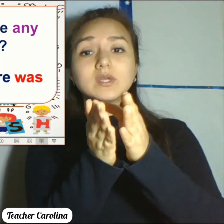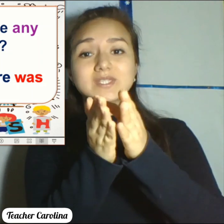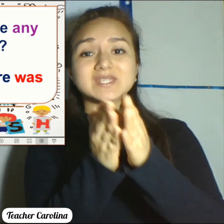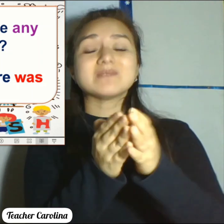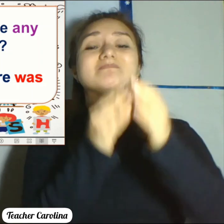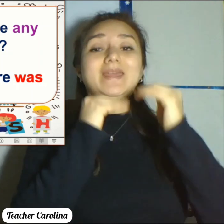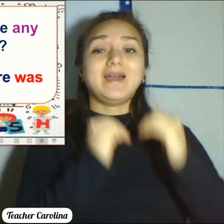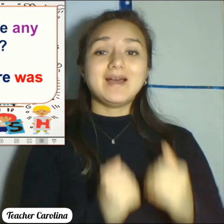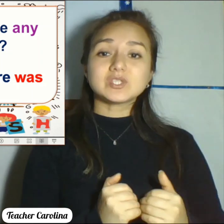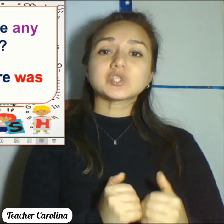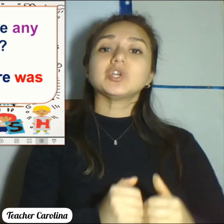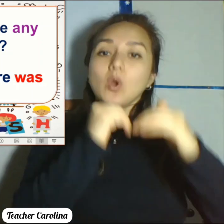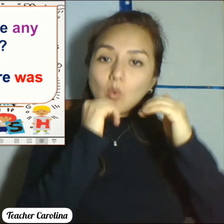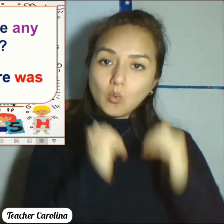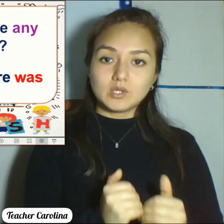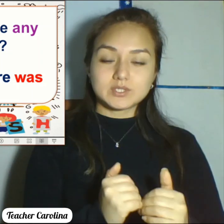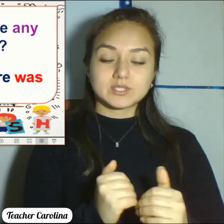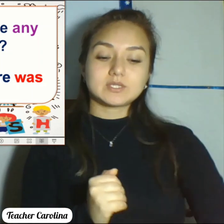was, my answer was.